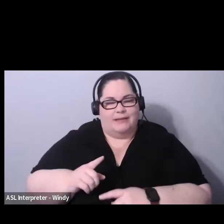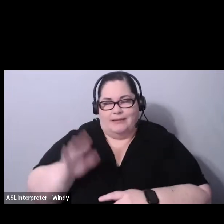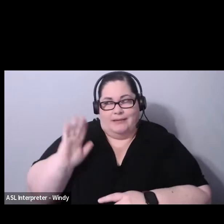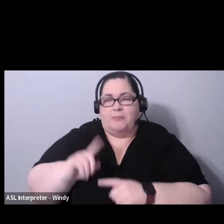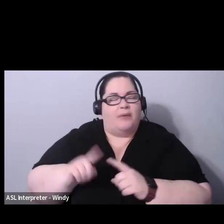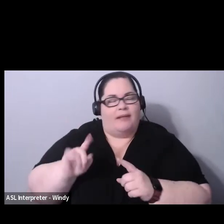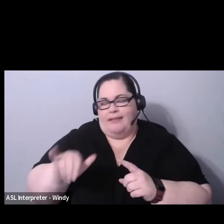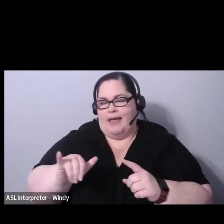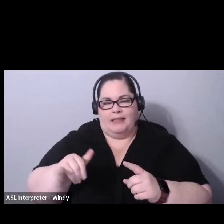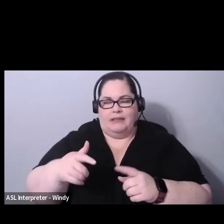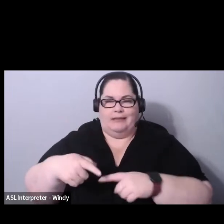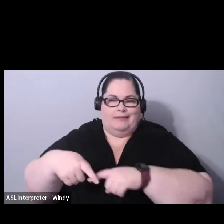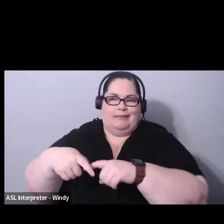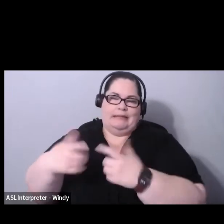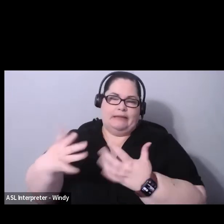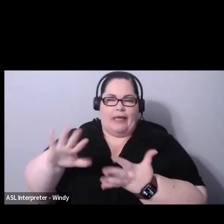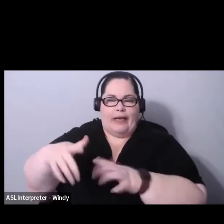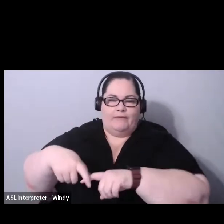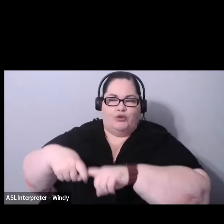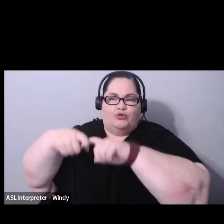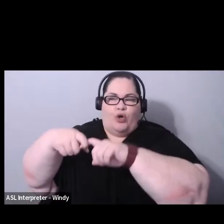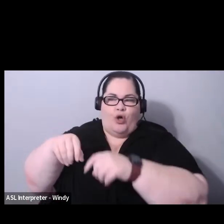House.